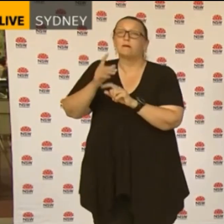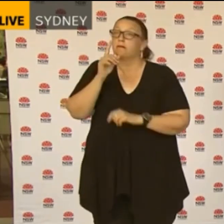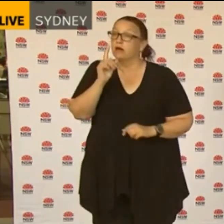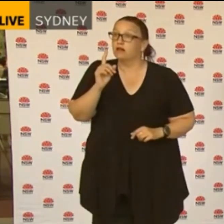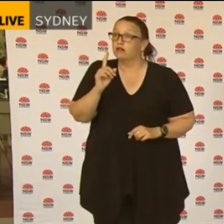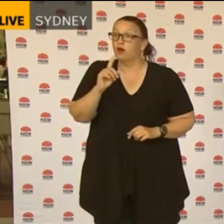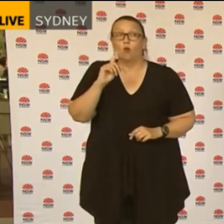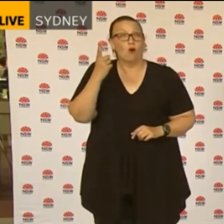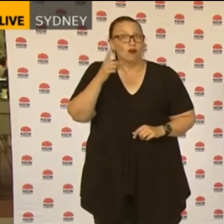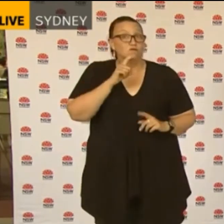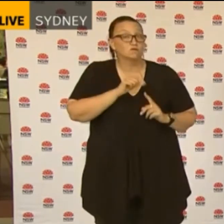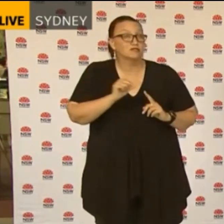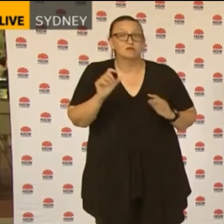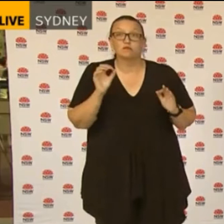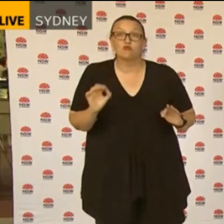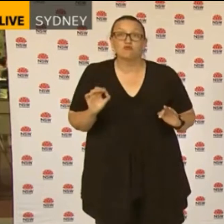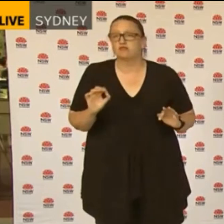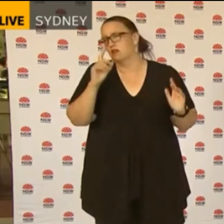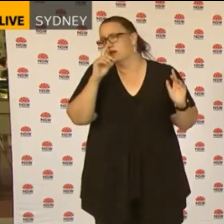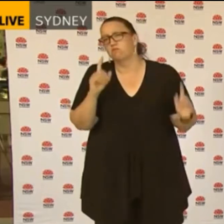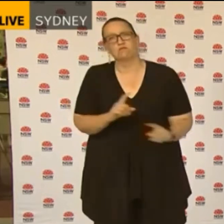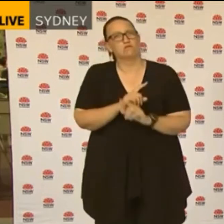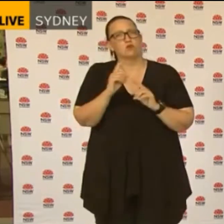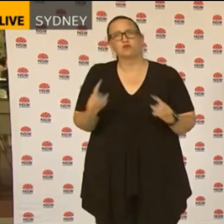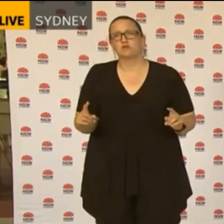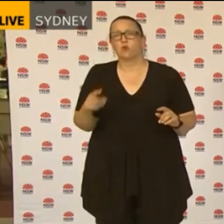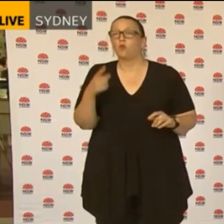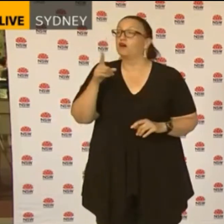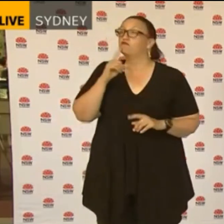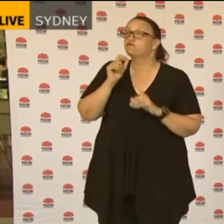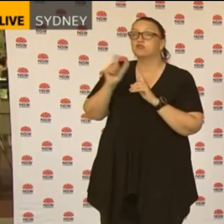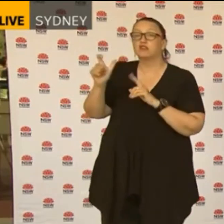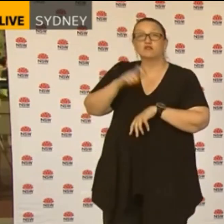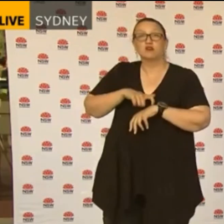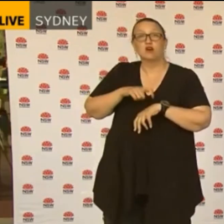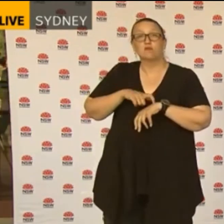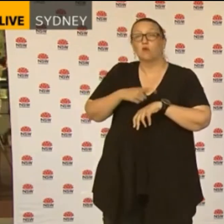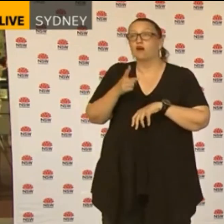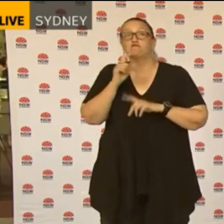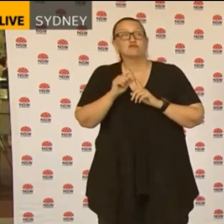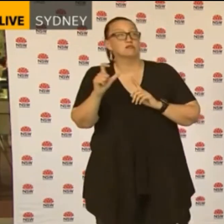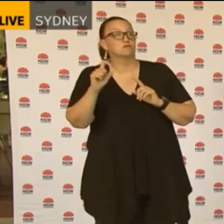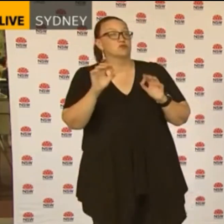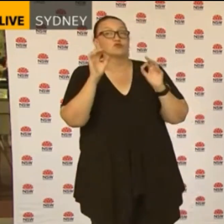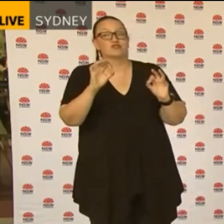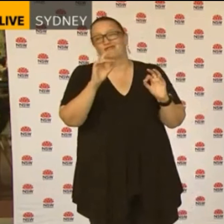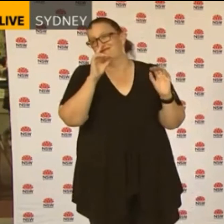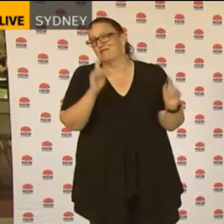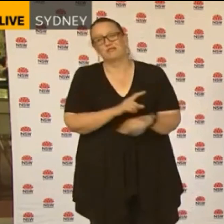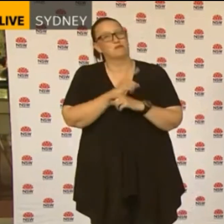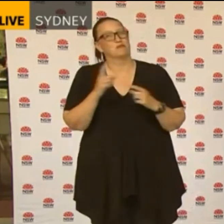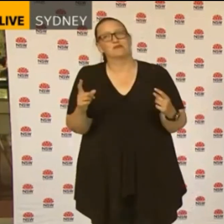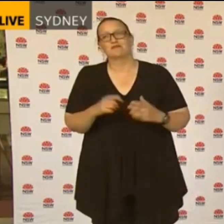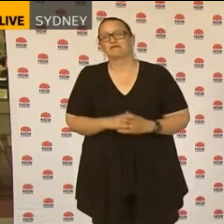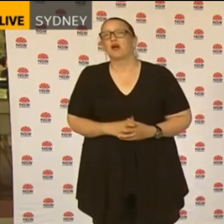time, 100% of people intentionally or unintentionally doing the right thing. But having said that, if there's opportunities for us to